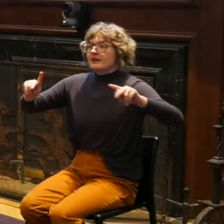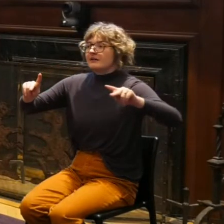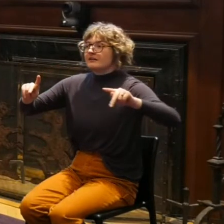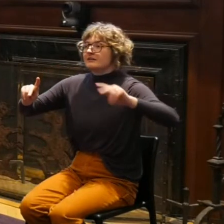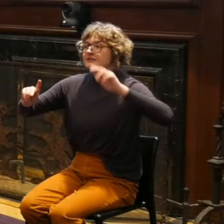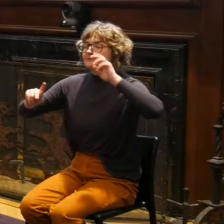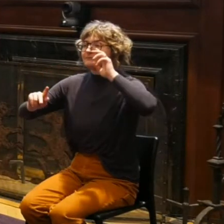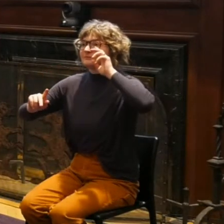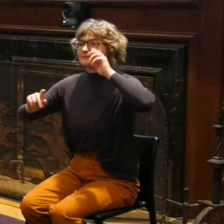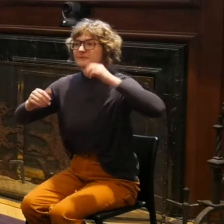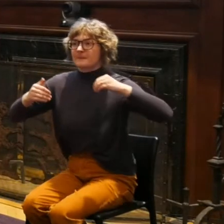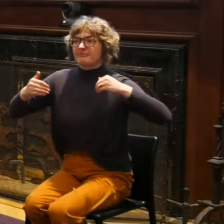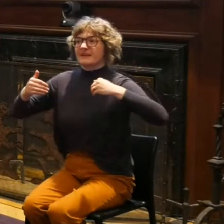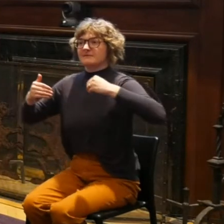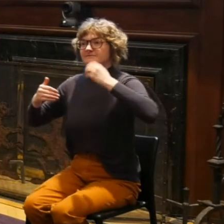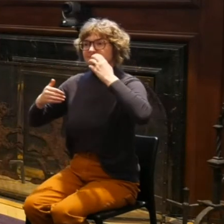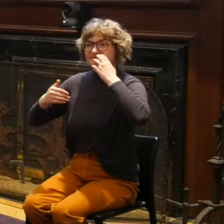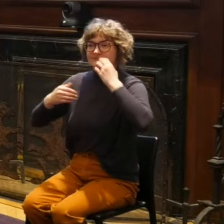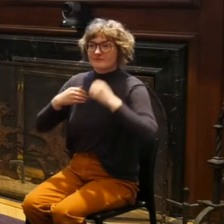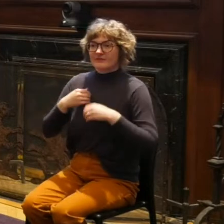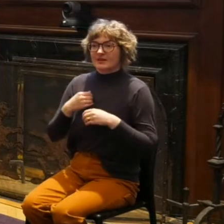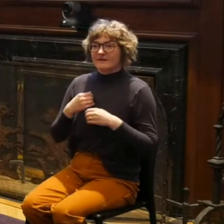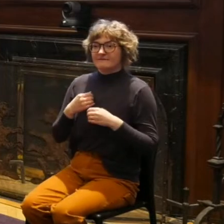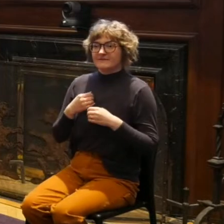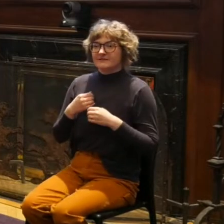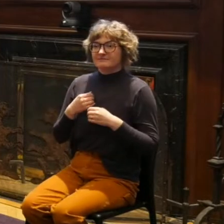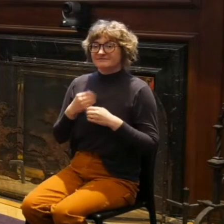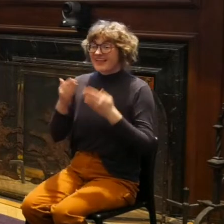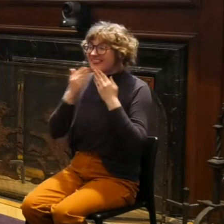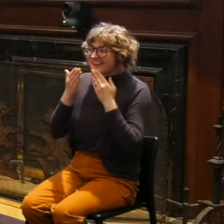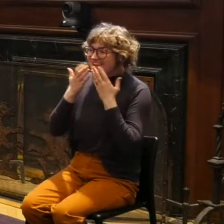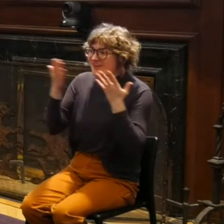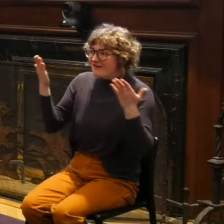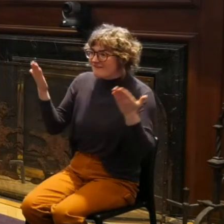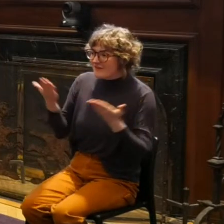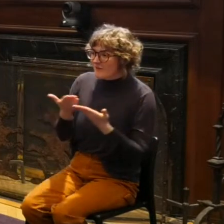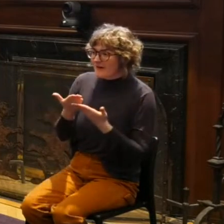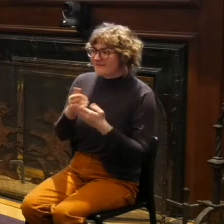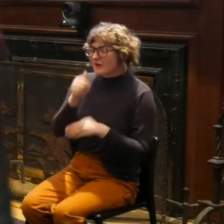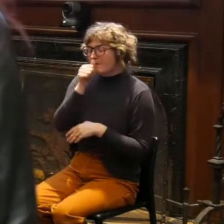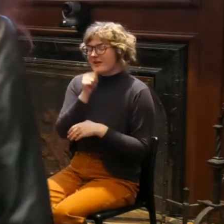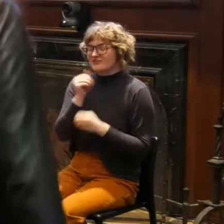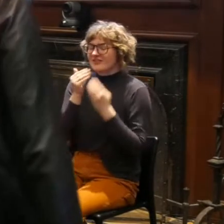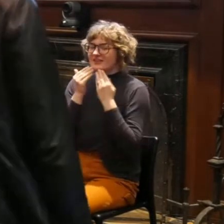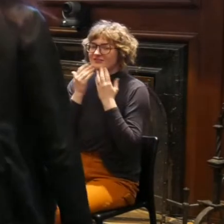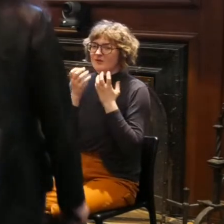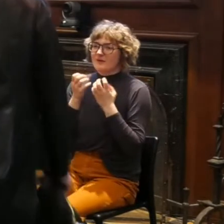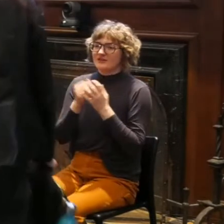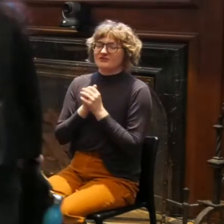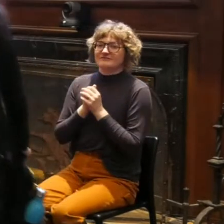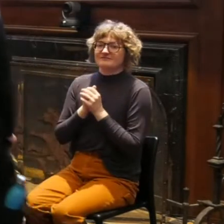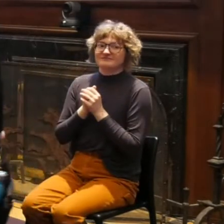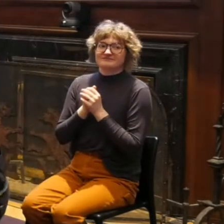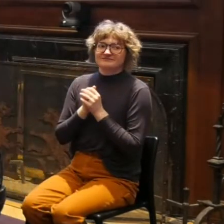Cassiopeia, you want to close us out and... Thank you, everyone, for your patience.